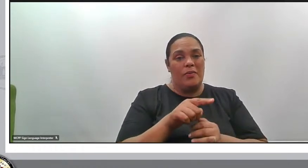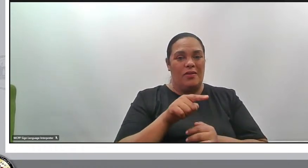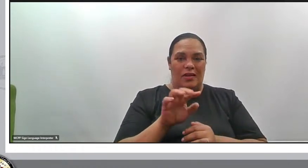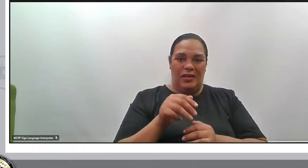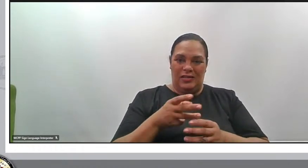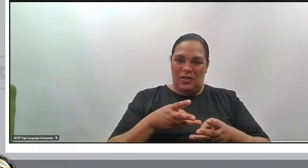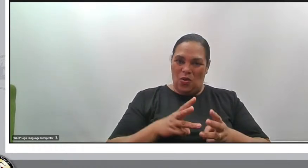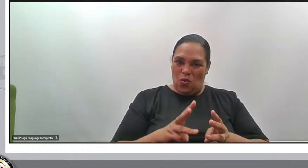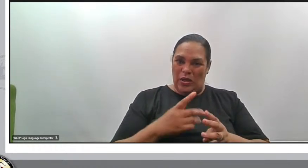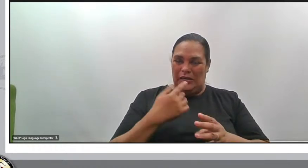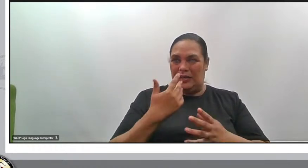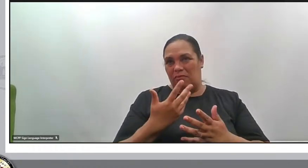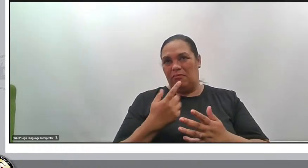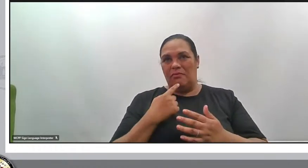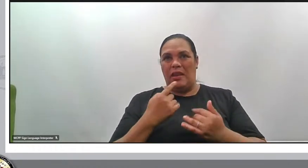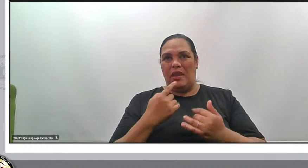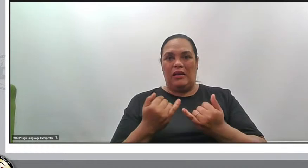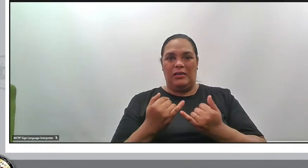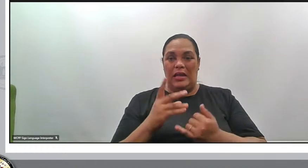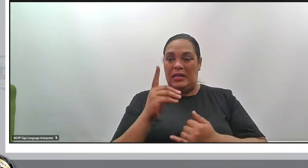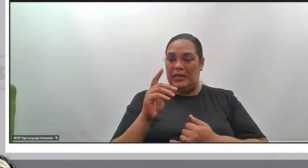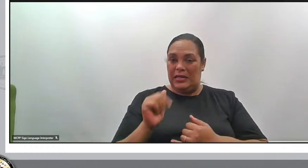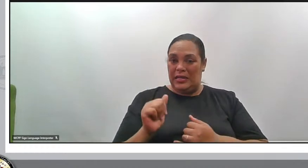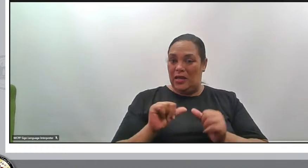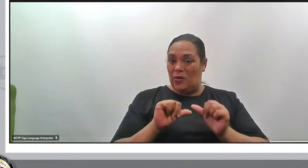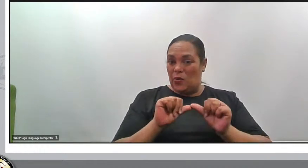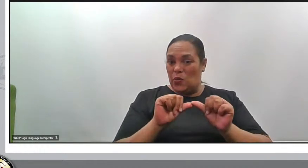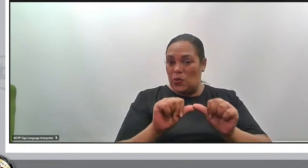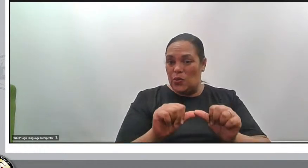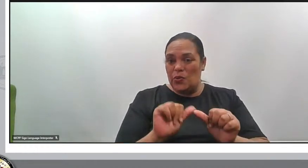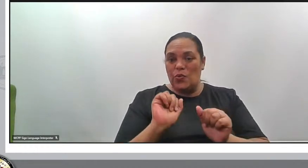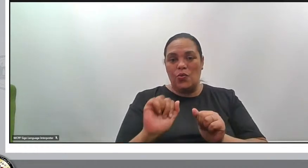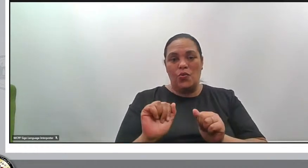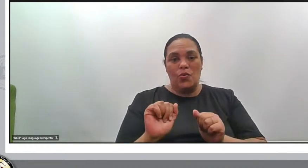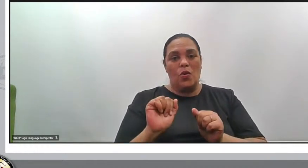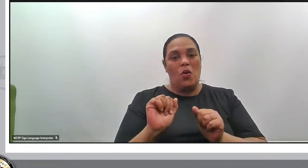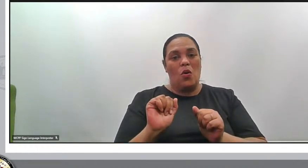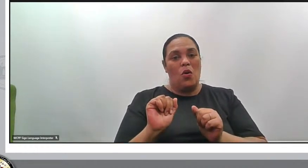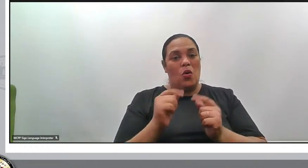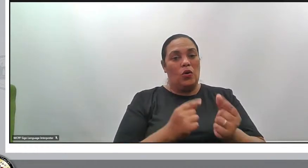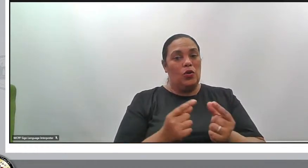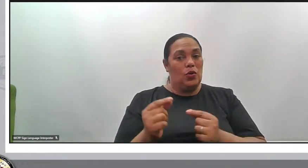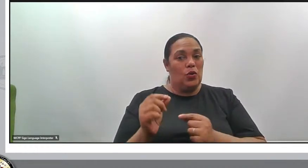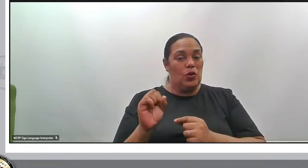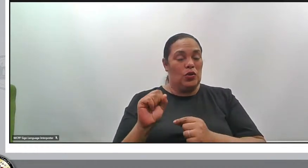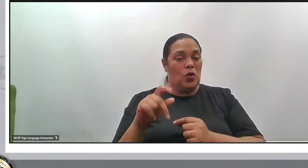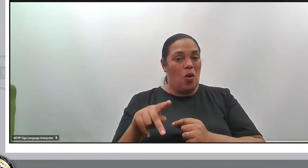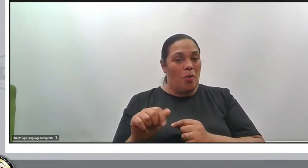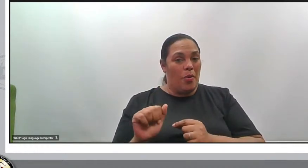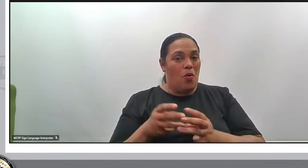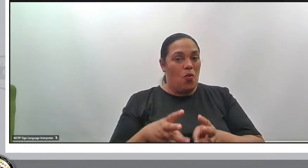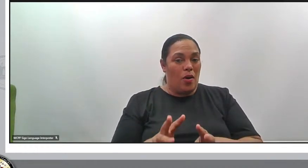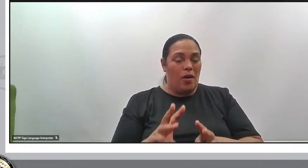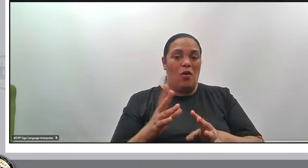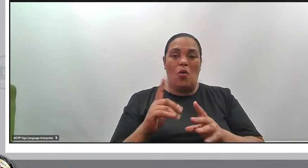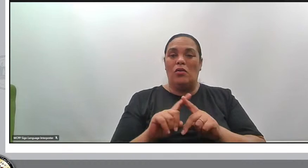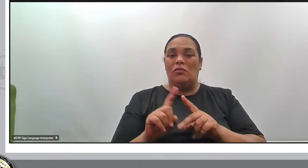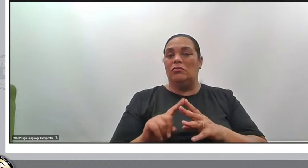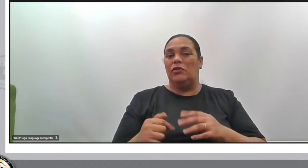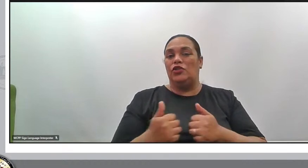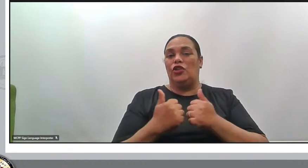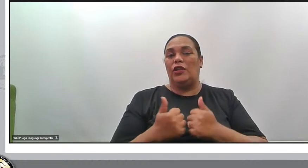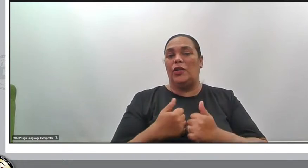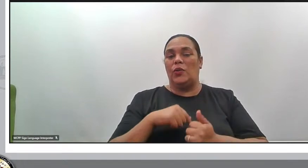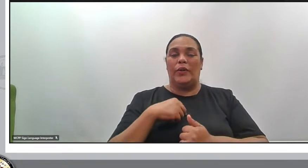way of saying that the DA will continue with its minerality through SOPA, given the challenges that we